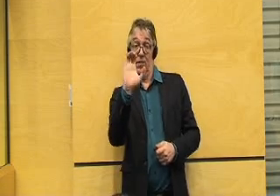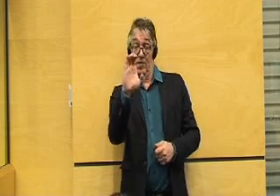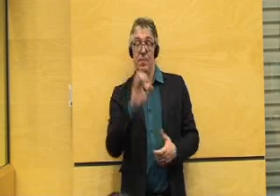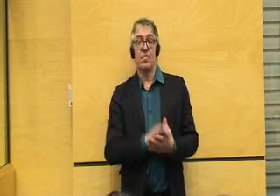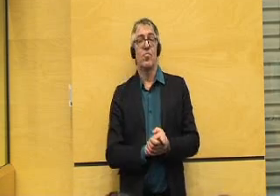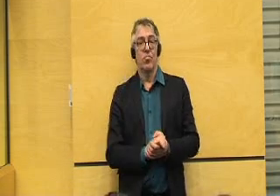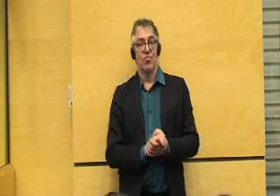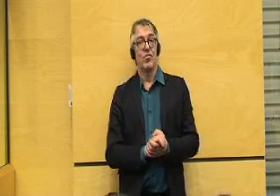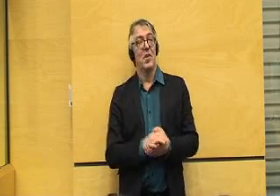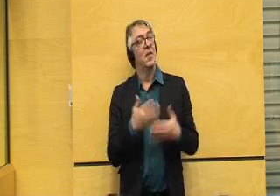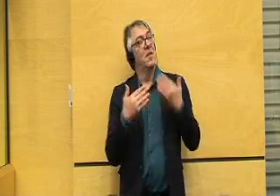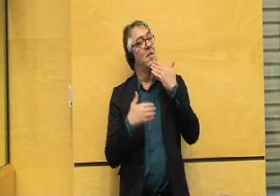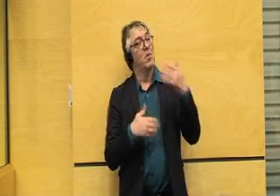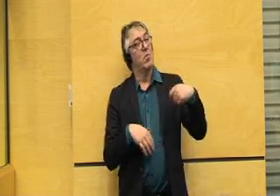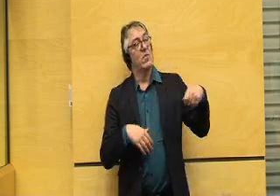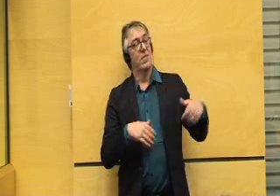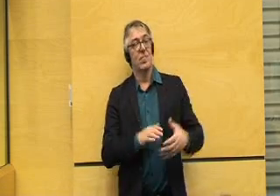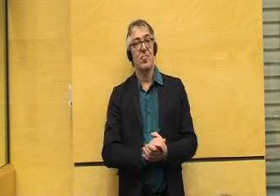Gracias, señora Presidenta.